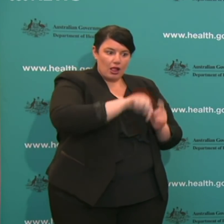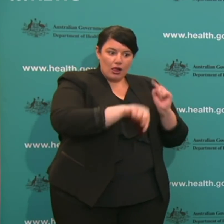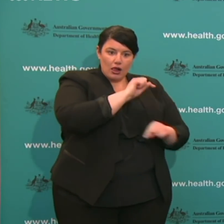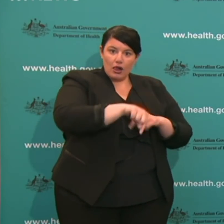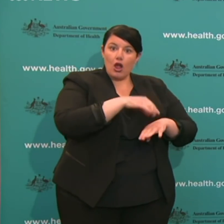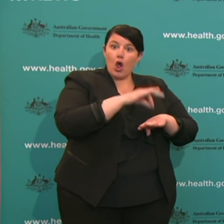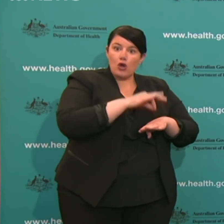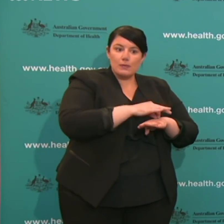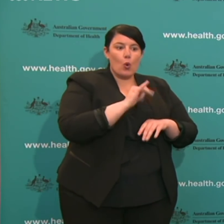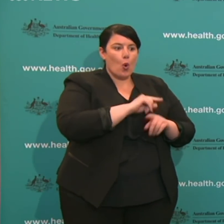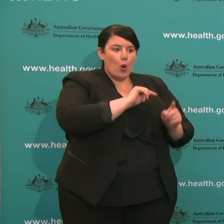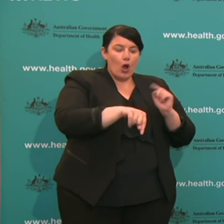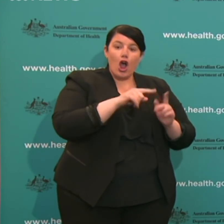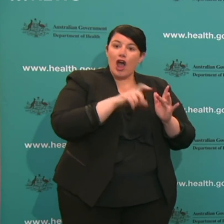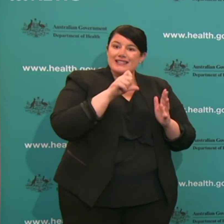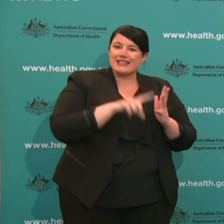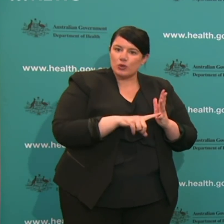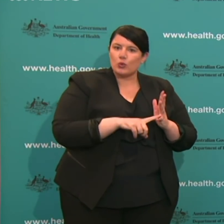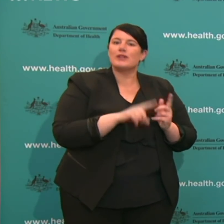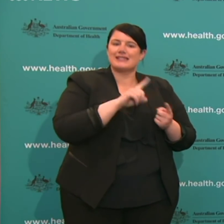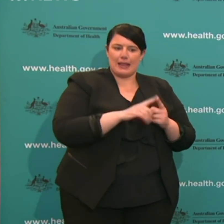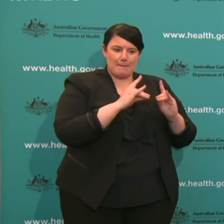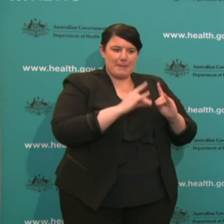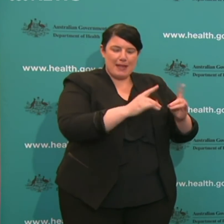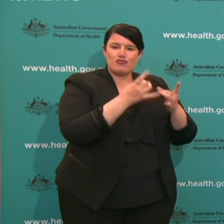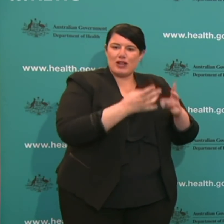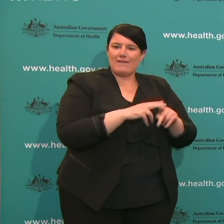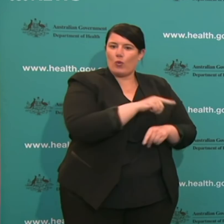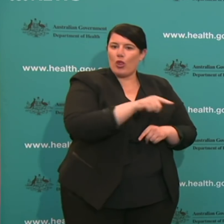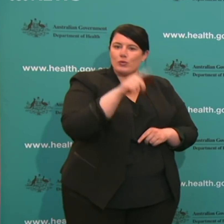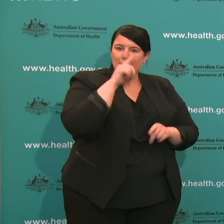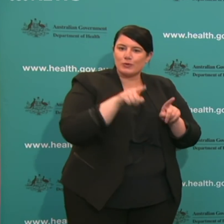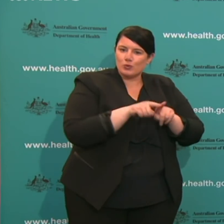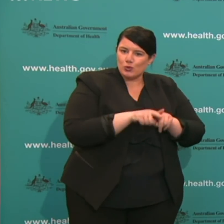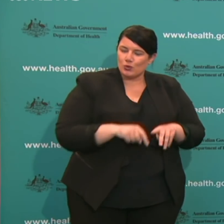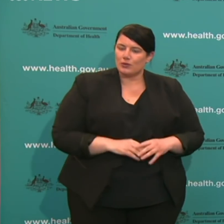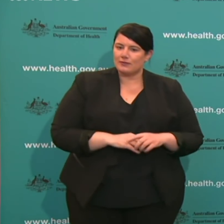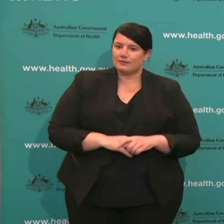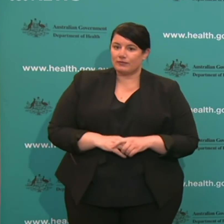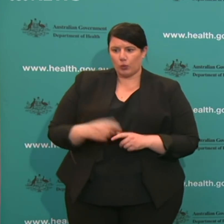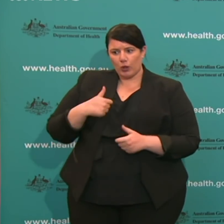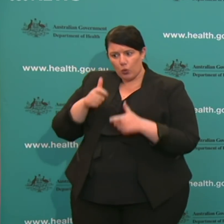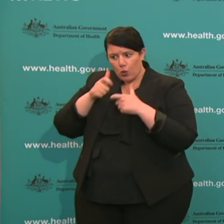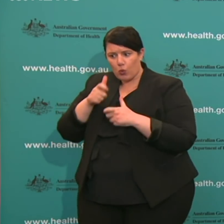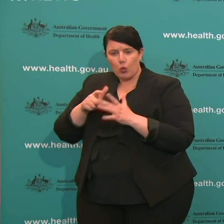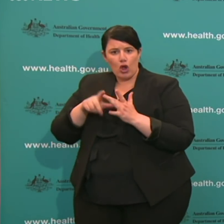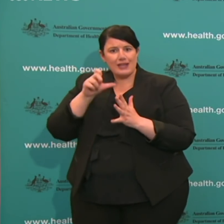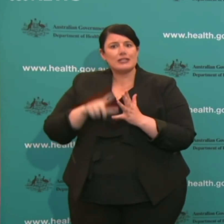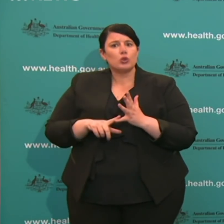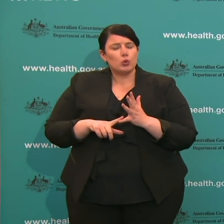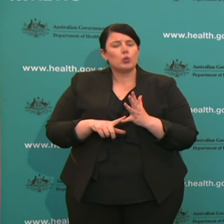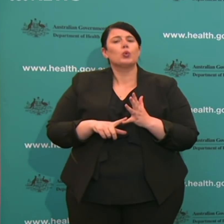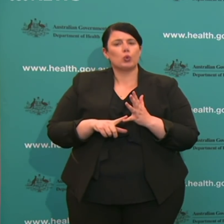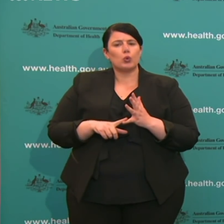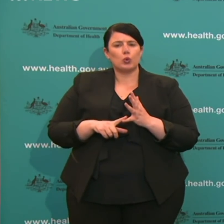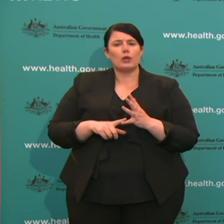into intensive care despite the epidemic. So whilst we're keeping a close eye on the number of patients in intensive care, it is well within